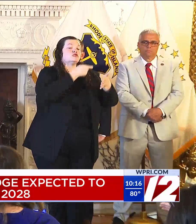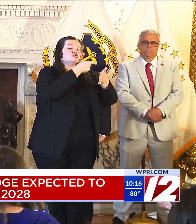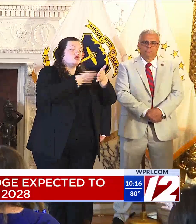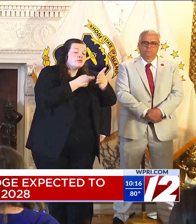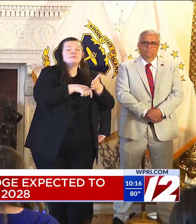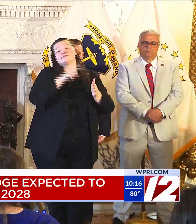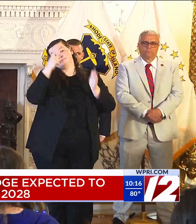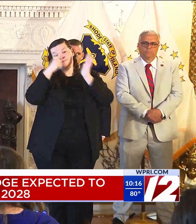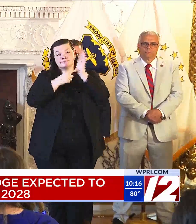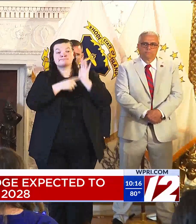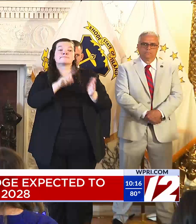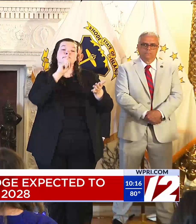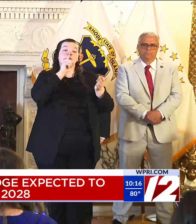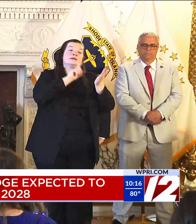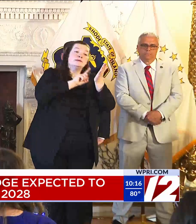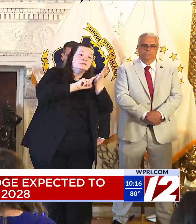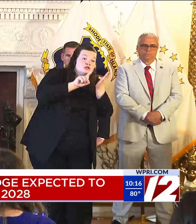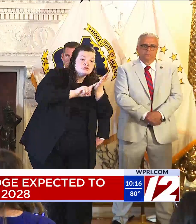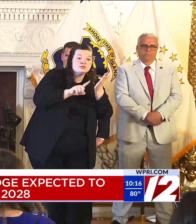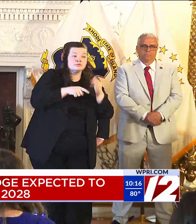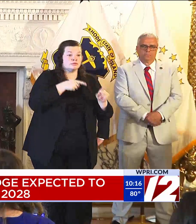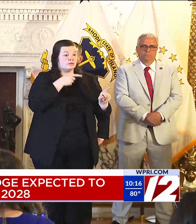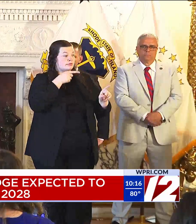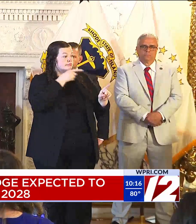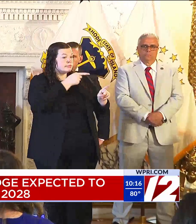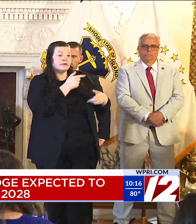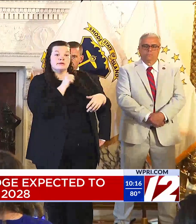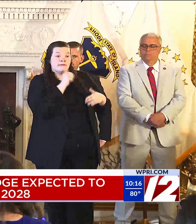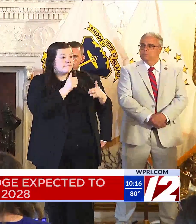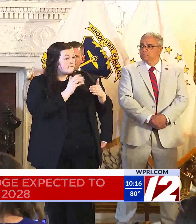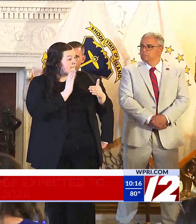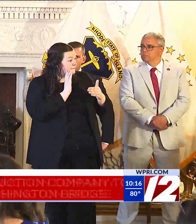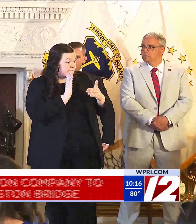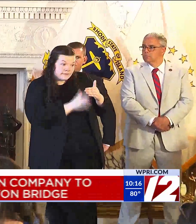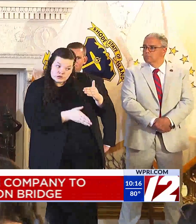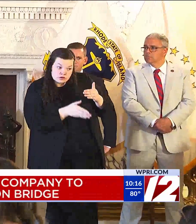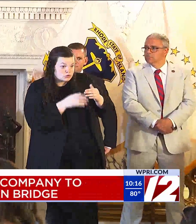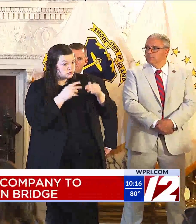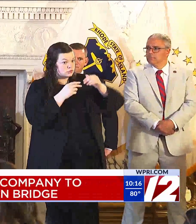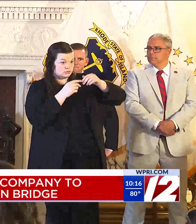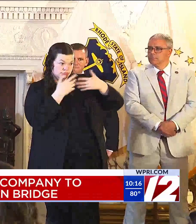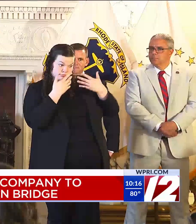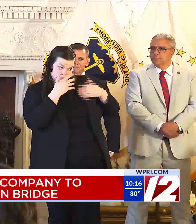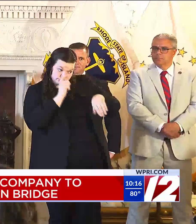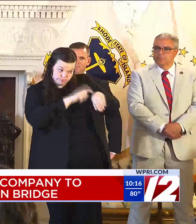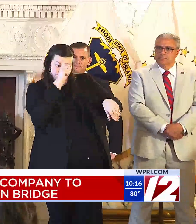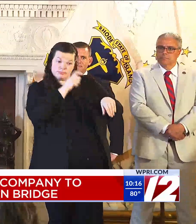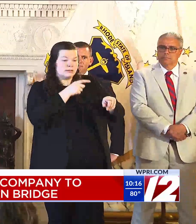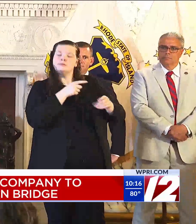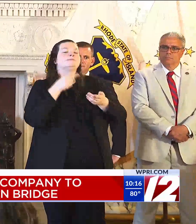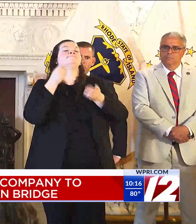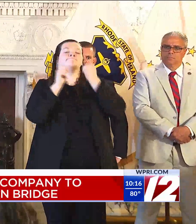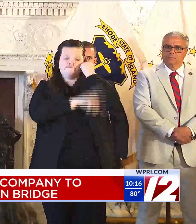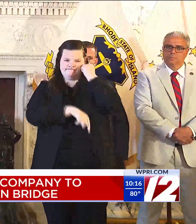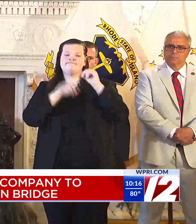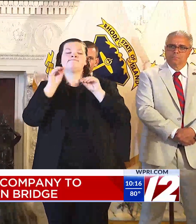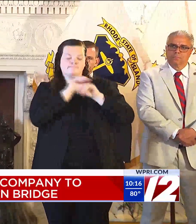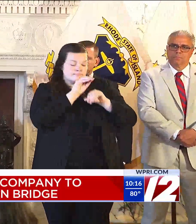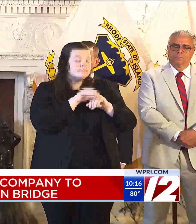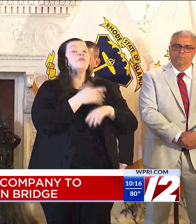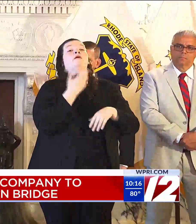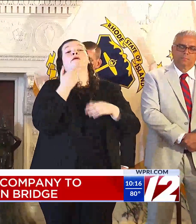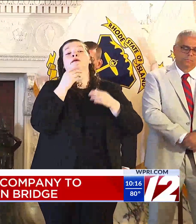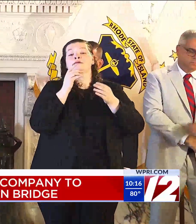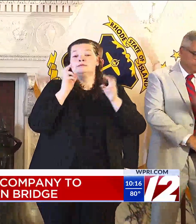and contingencies that could make the rebuild total up to $427 million.